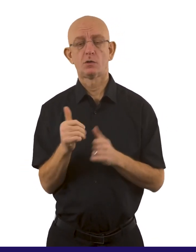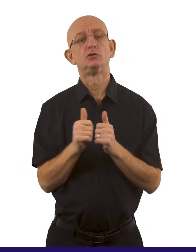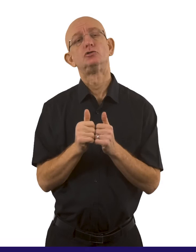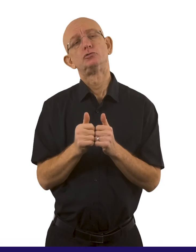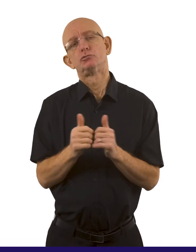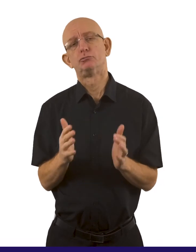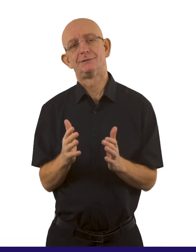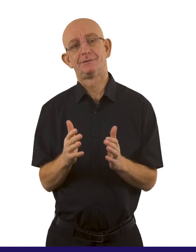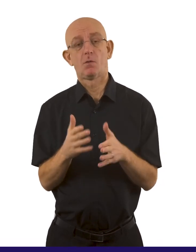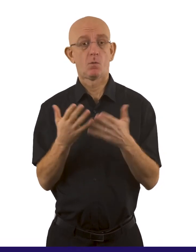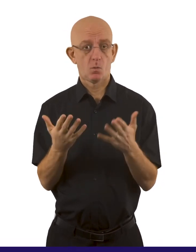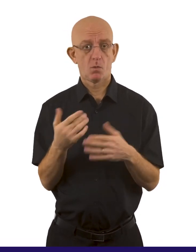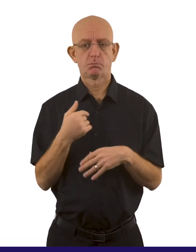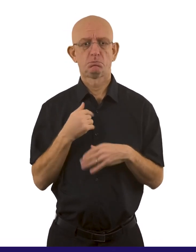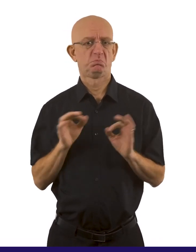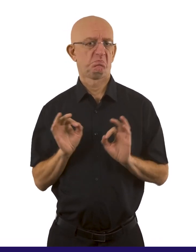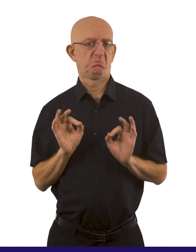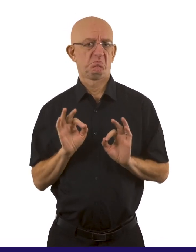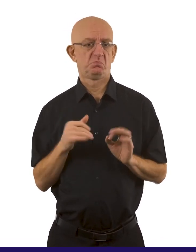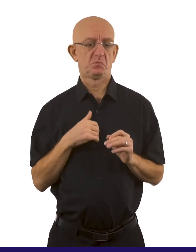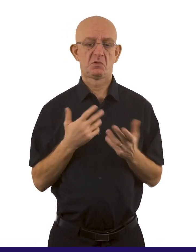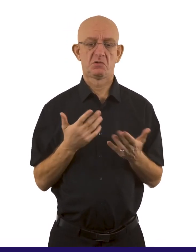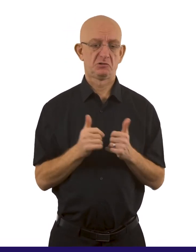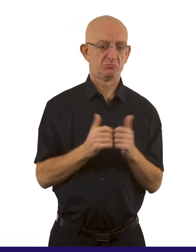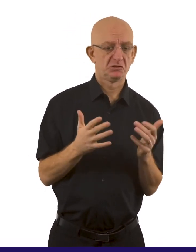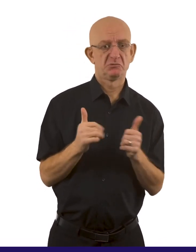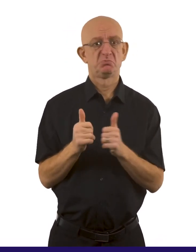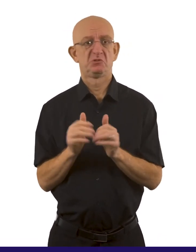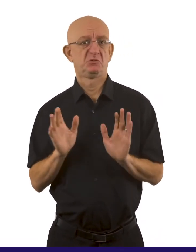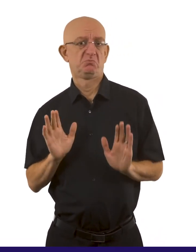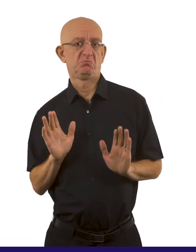strongly agree, not applicable, or don't know.